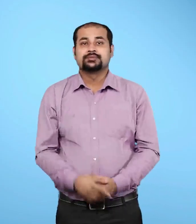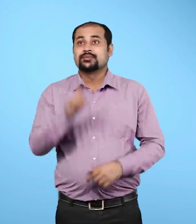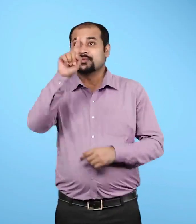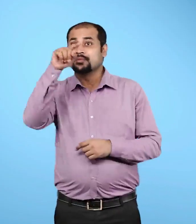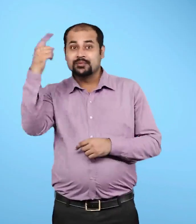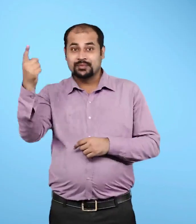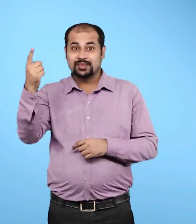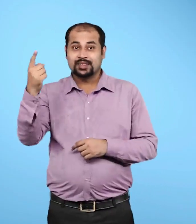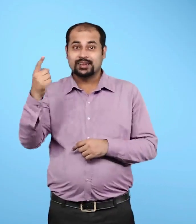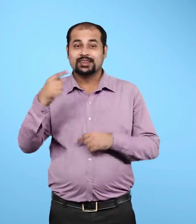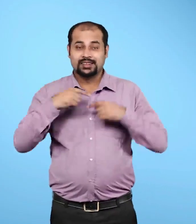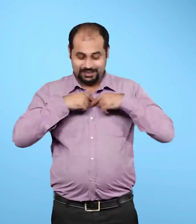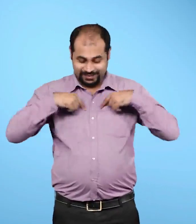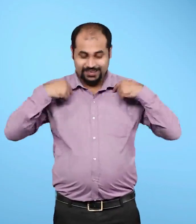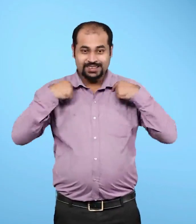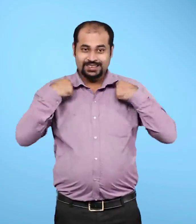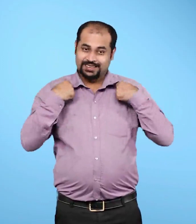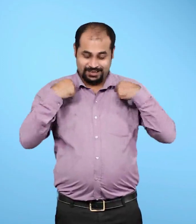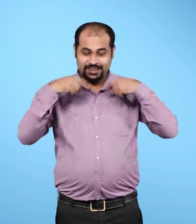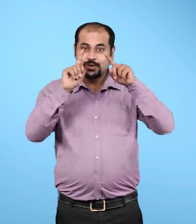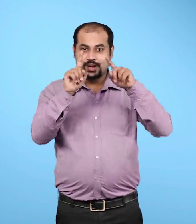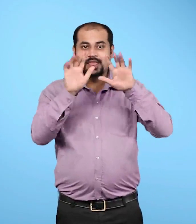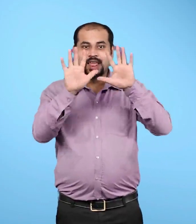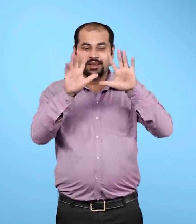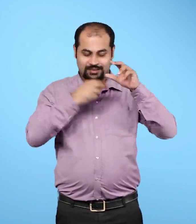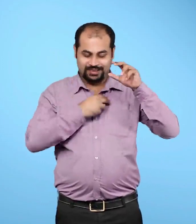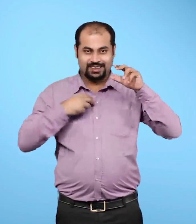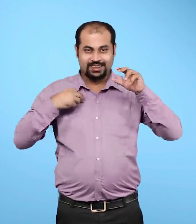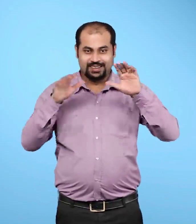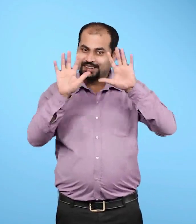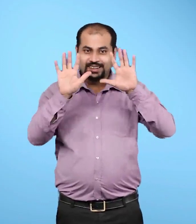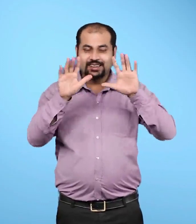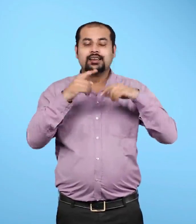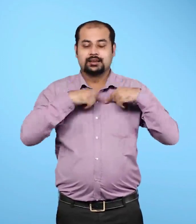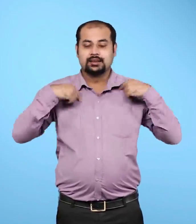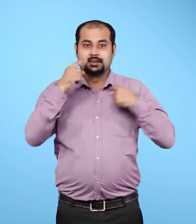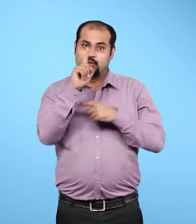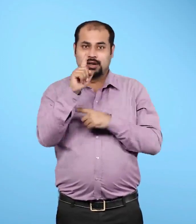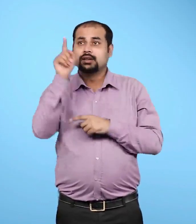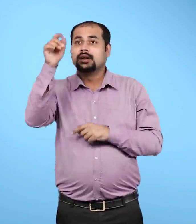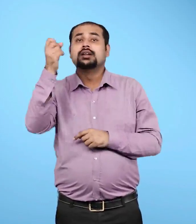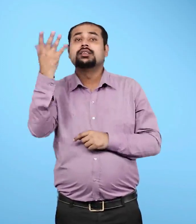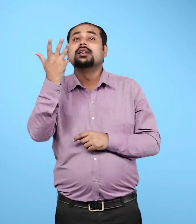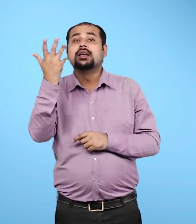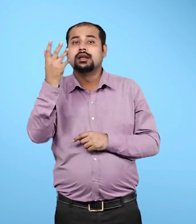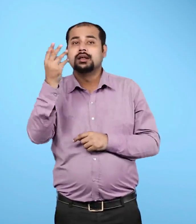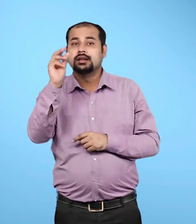Column 3, necklace of 10 beads, 1. Column 4, loose beads,